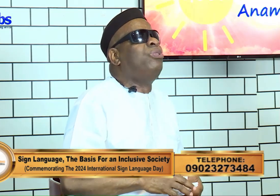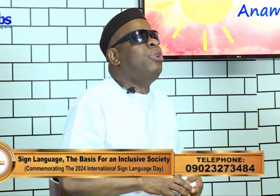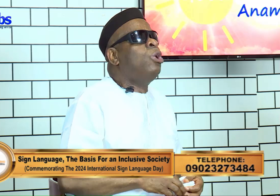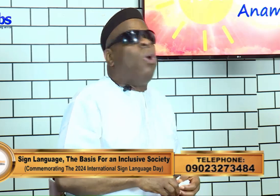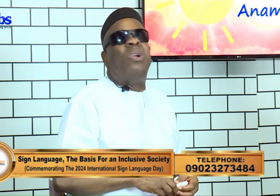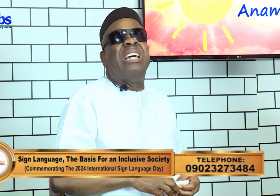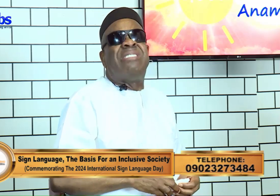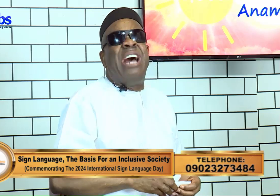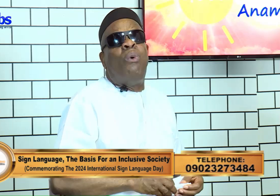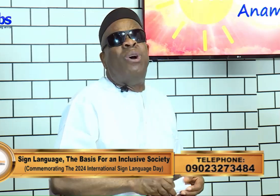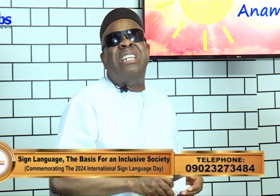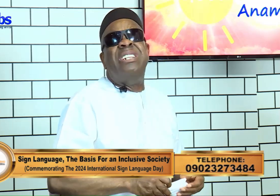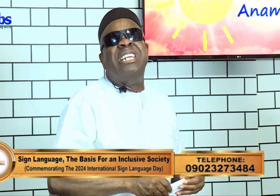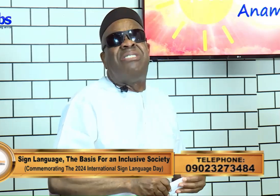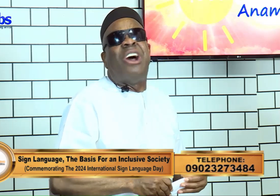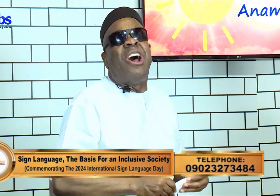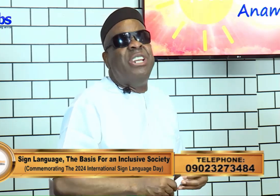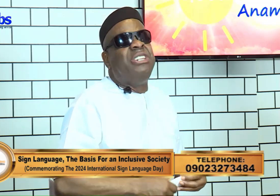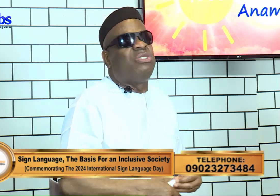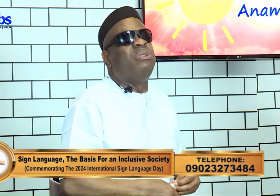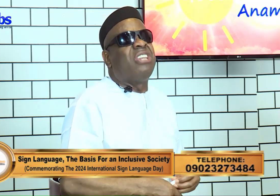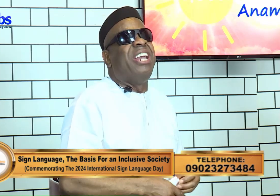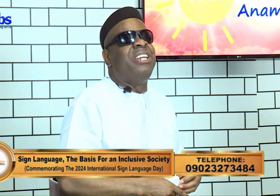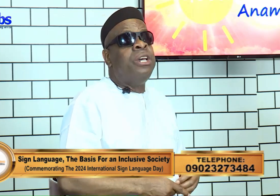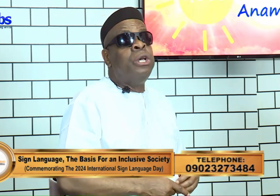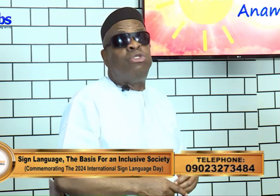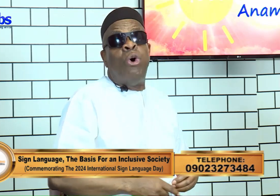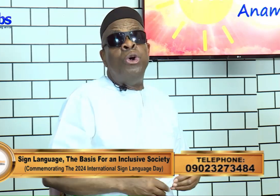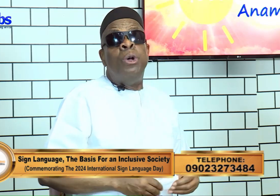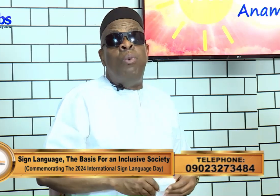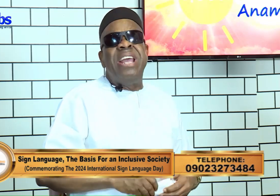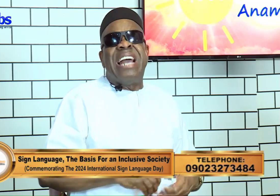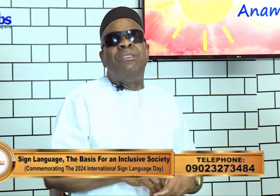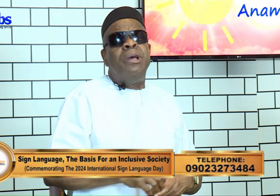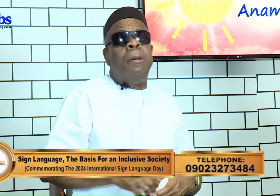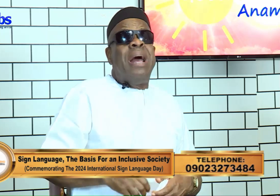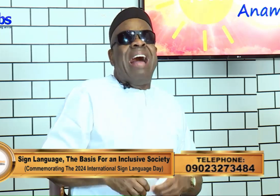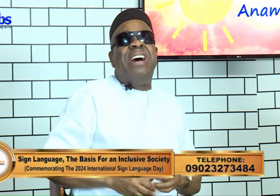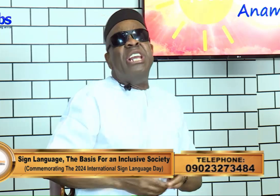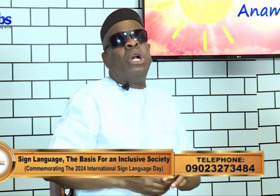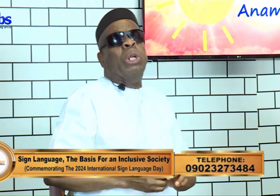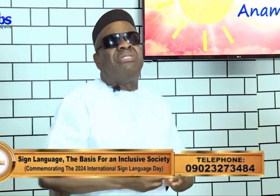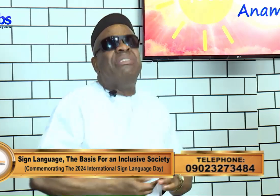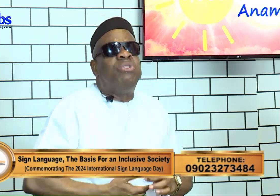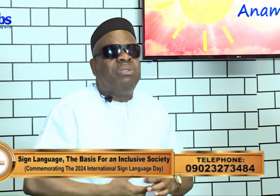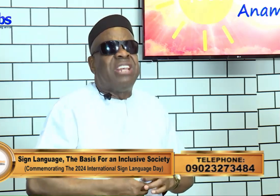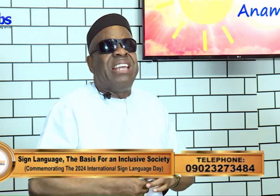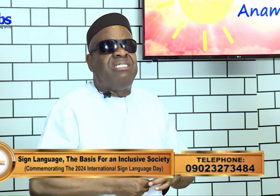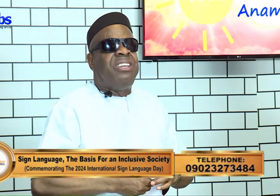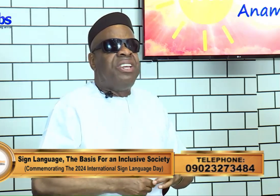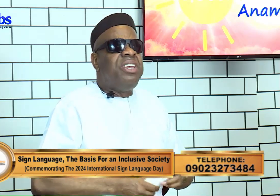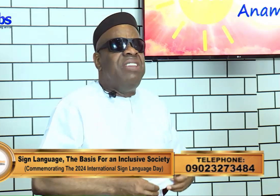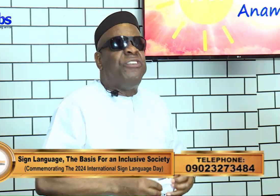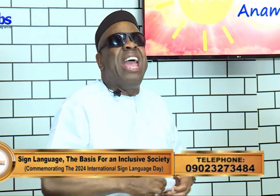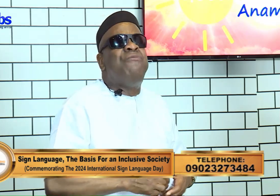make you understand what the needs are in the society. So we can have an inclusive